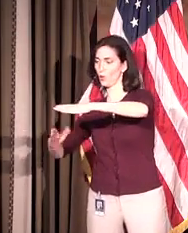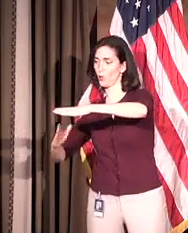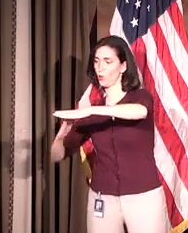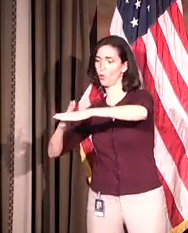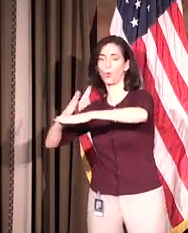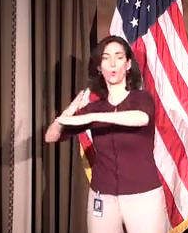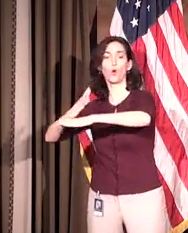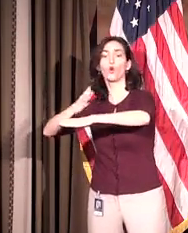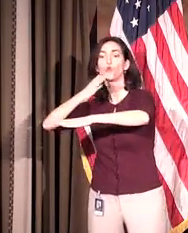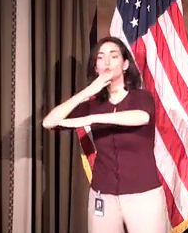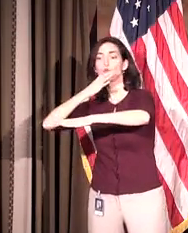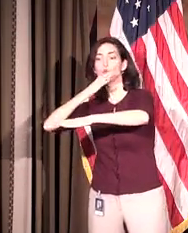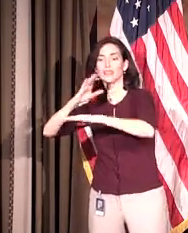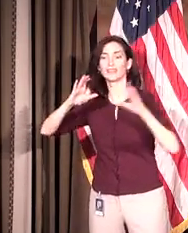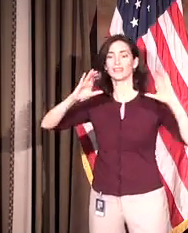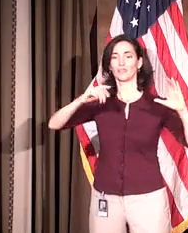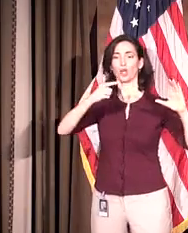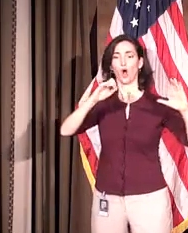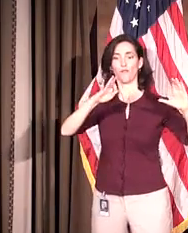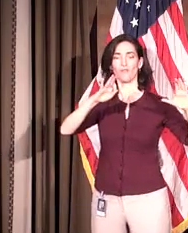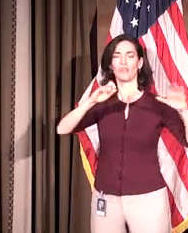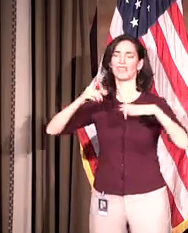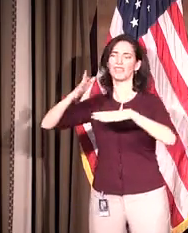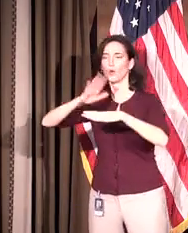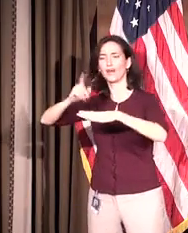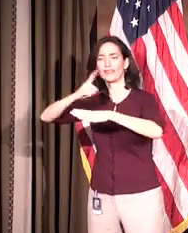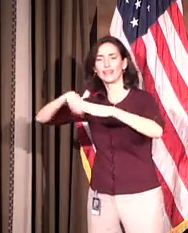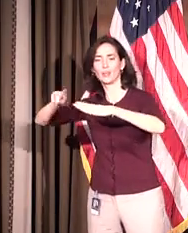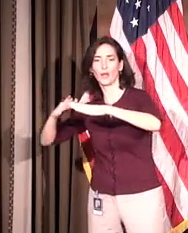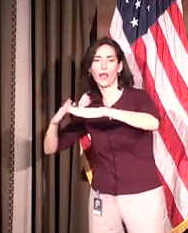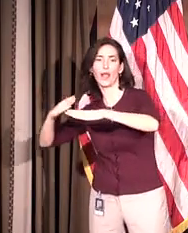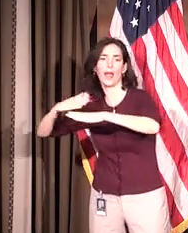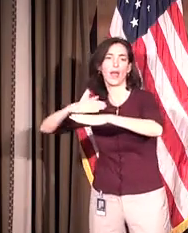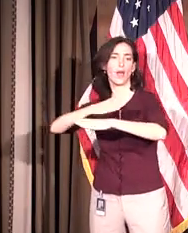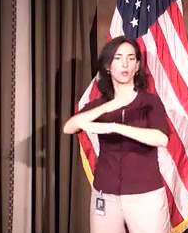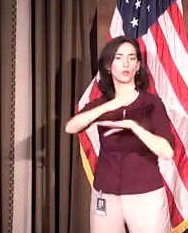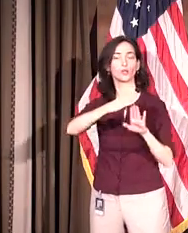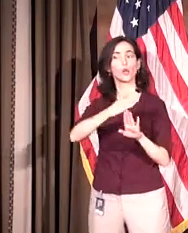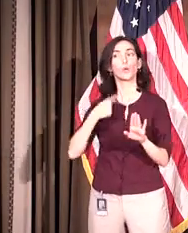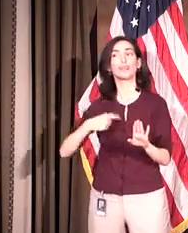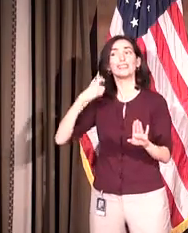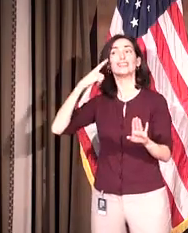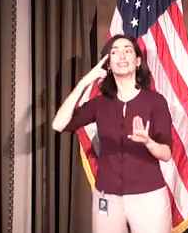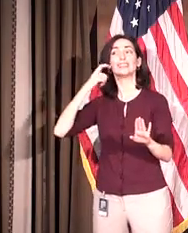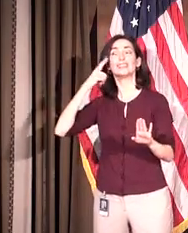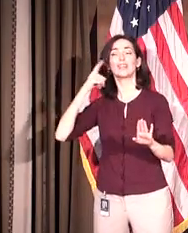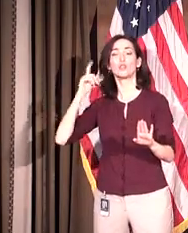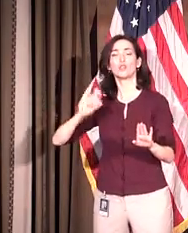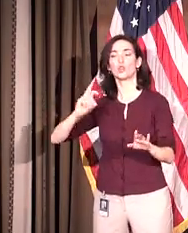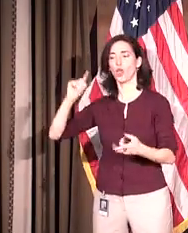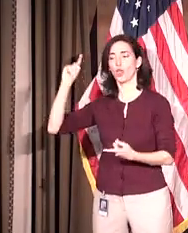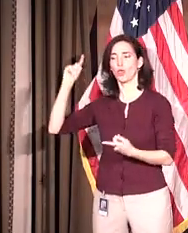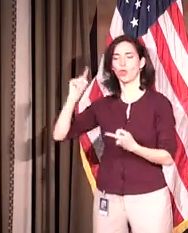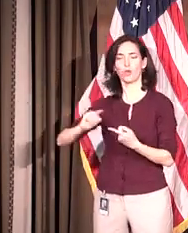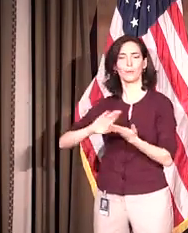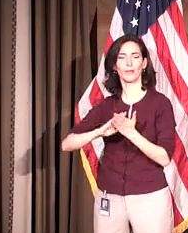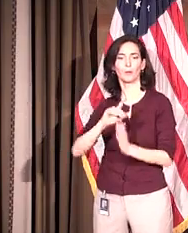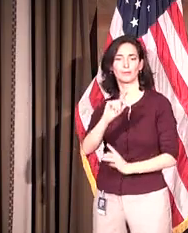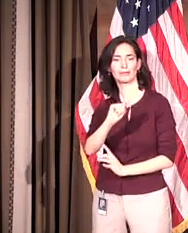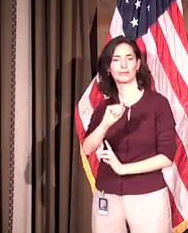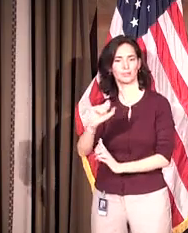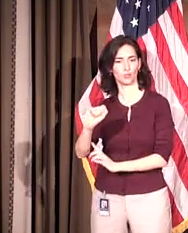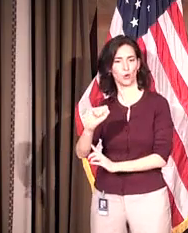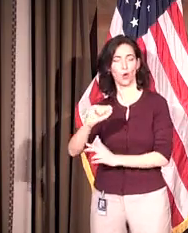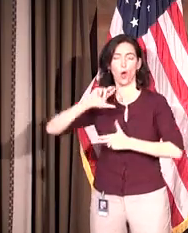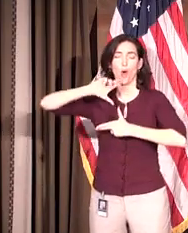middle or end of next week. Now, we think it weakens into a tropical storm. We don't yet know a specific forecast as